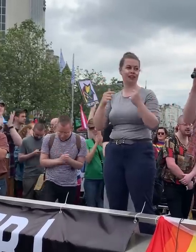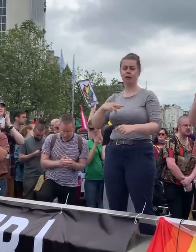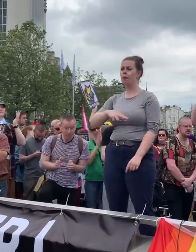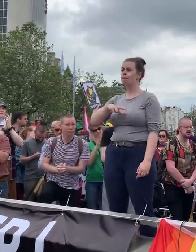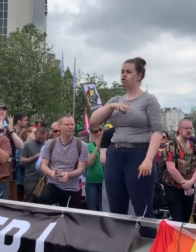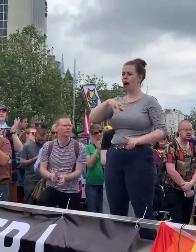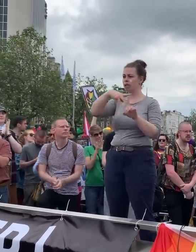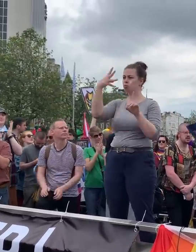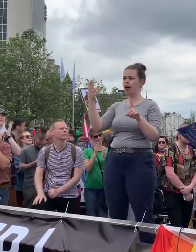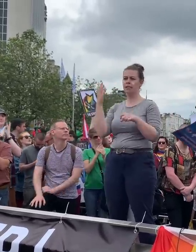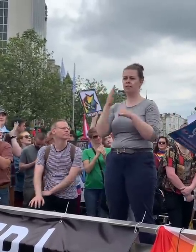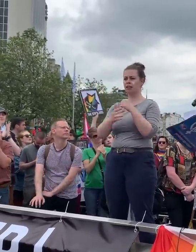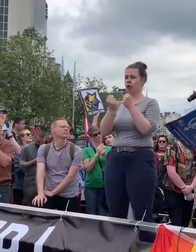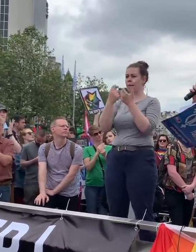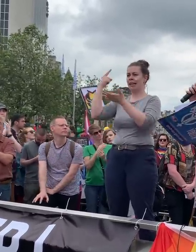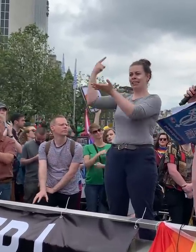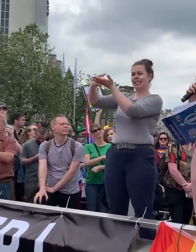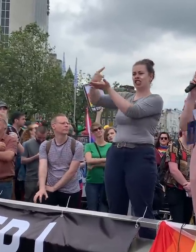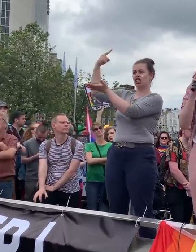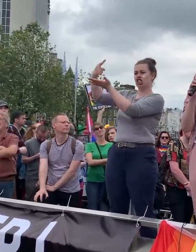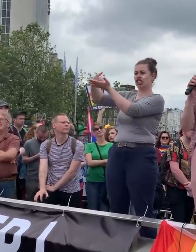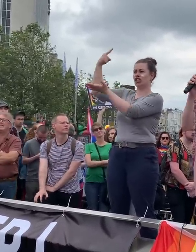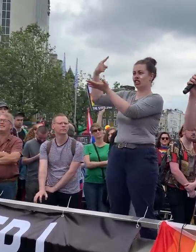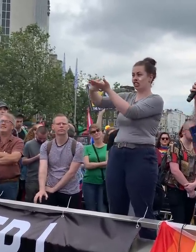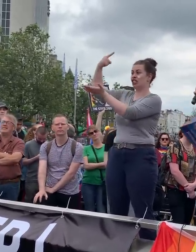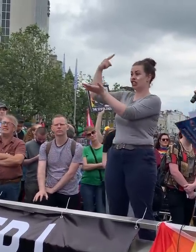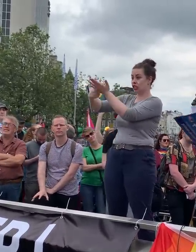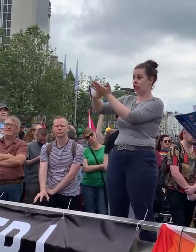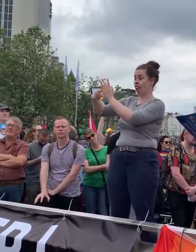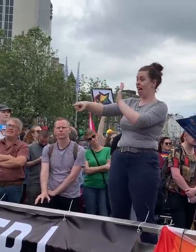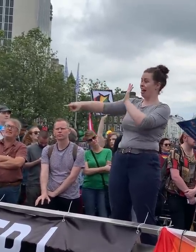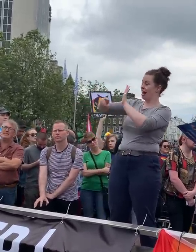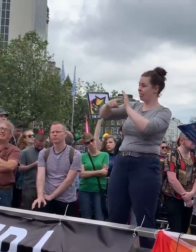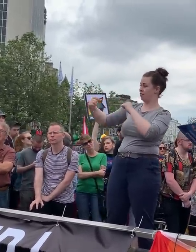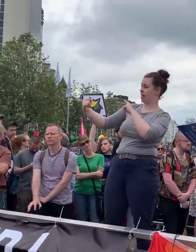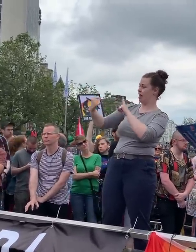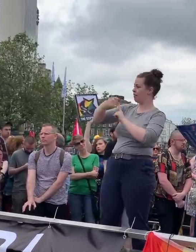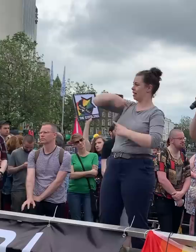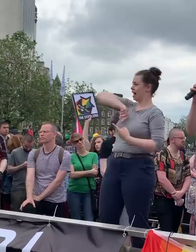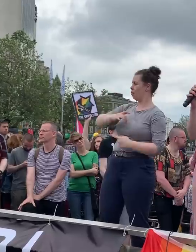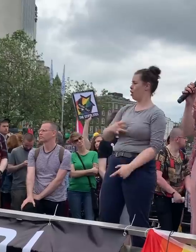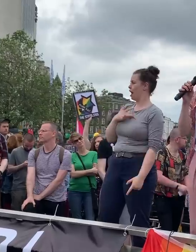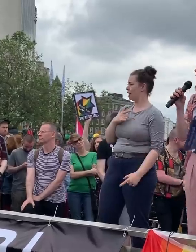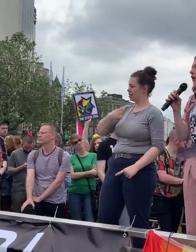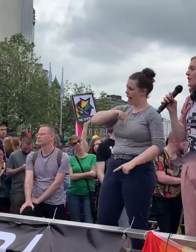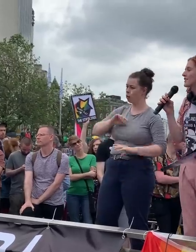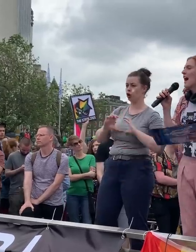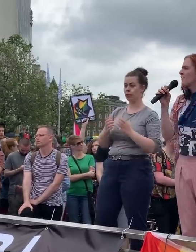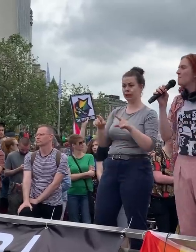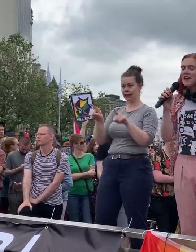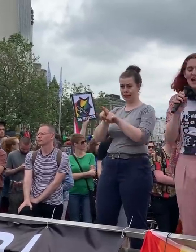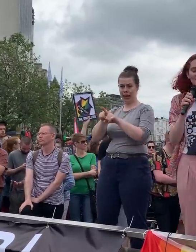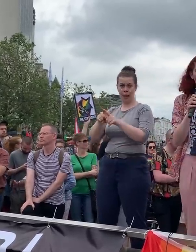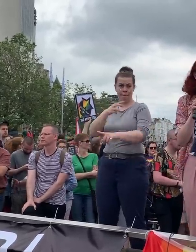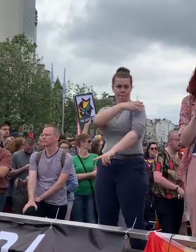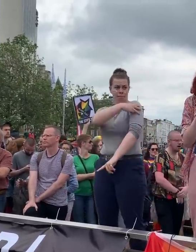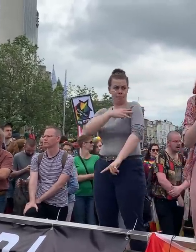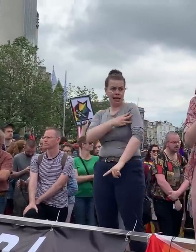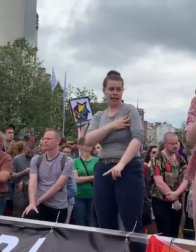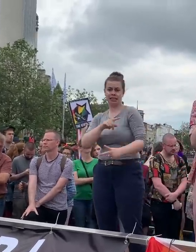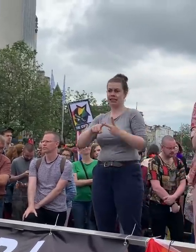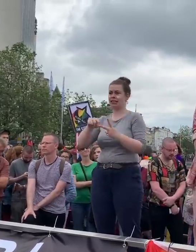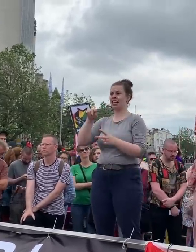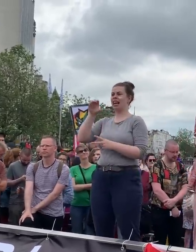Pride has taken many decisions which directly negatively impact the community. including the guards and the